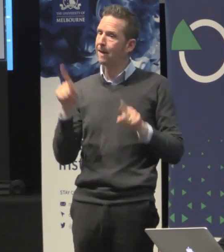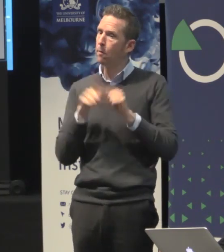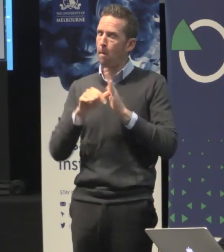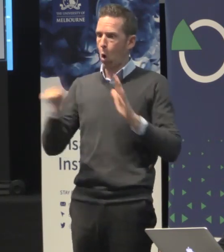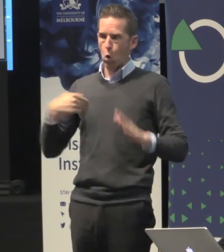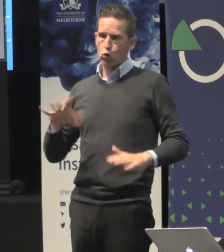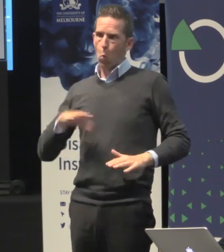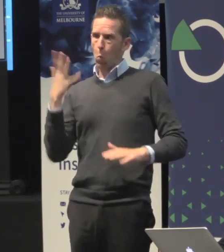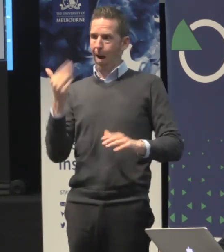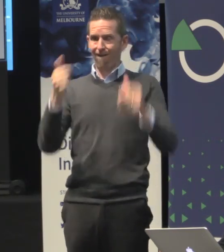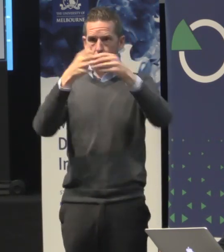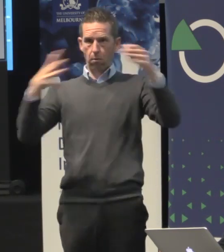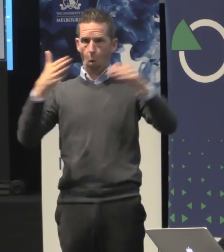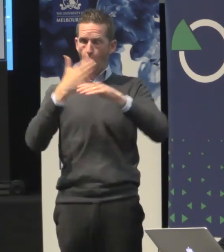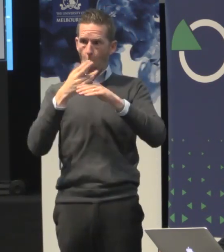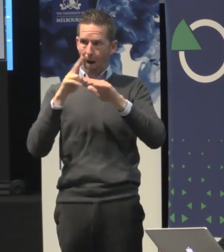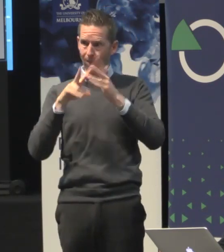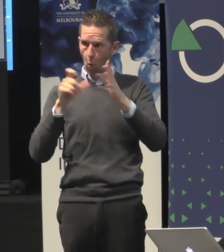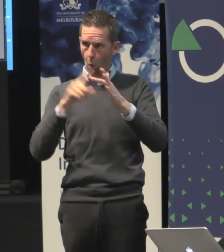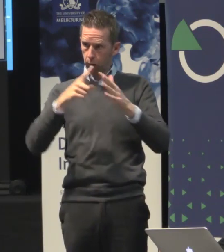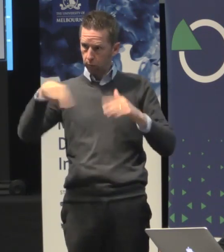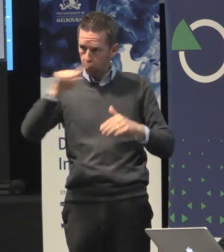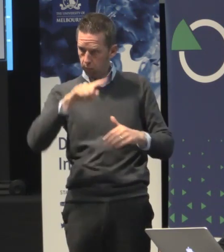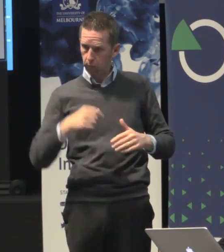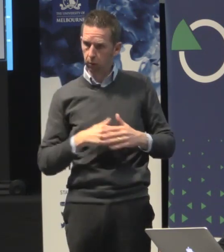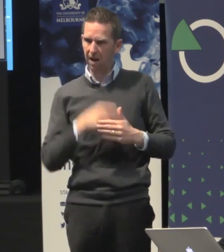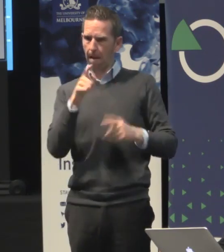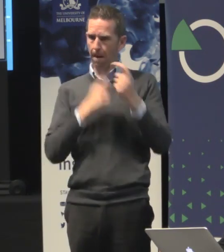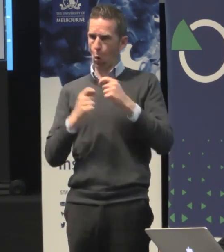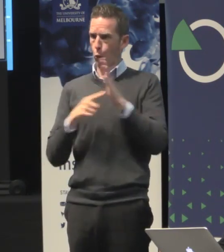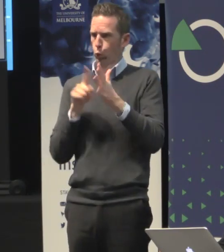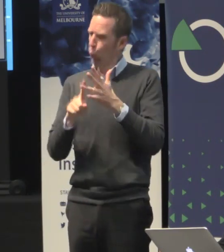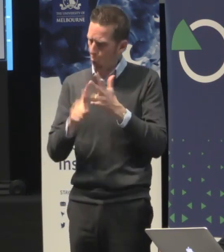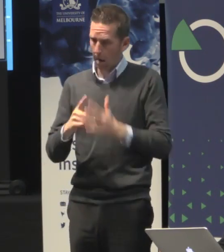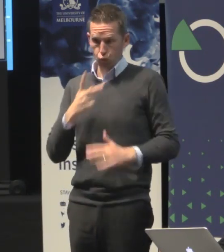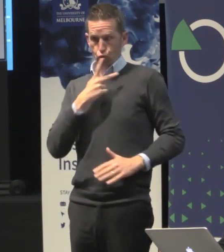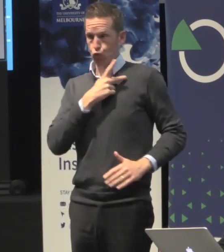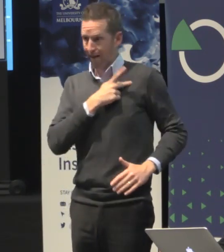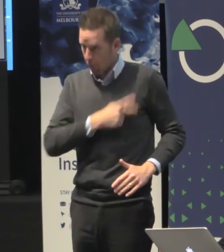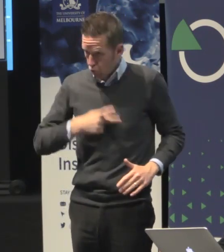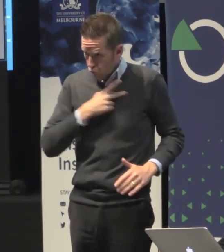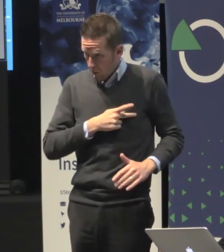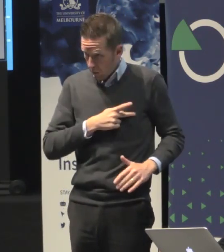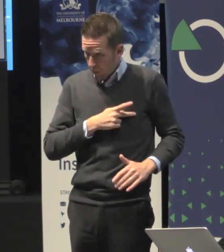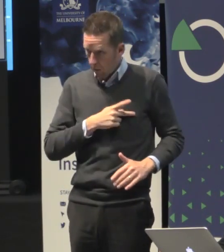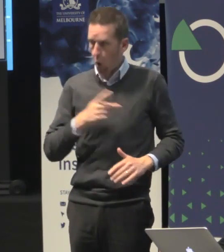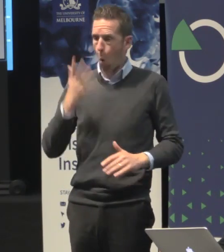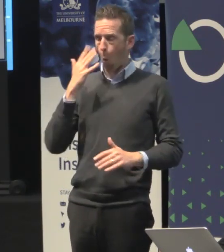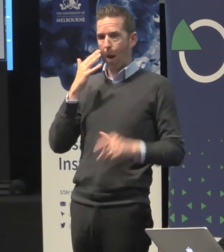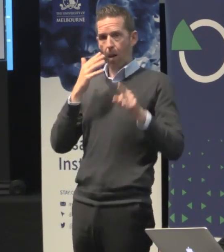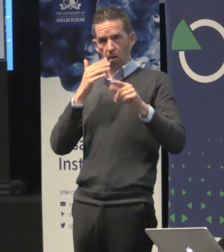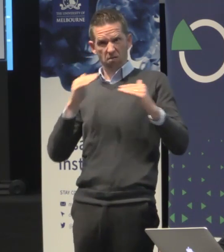is a workforce that is professionalised to a point where the choice and